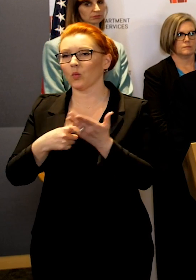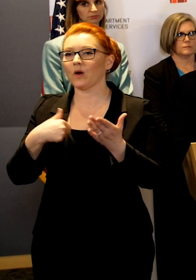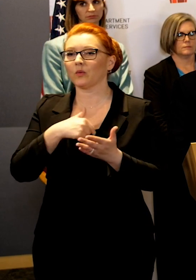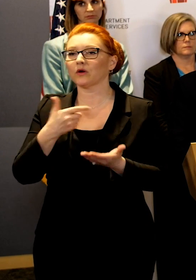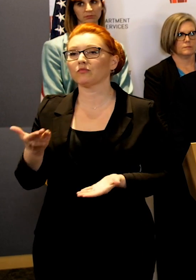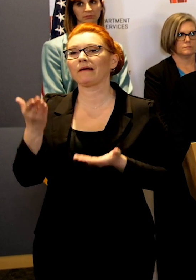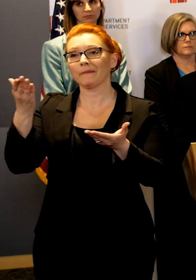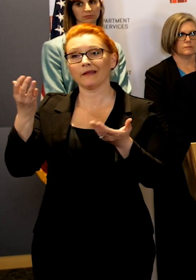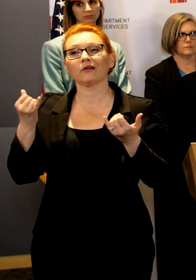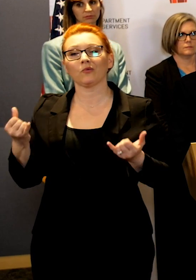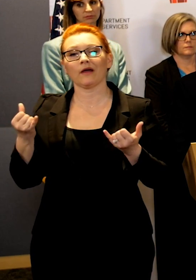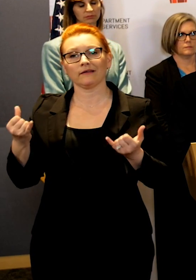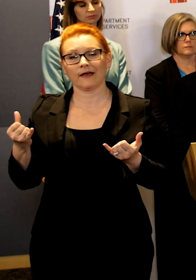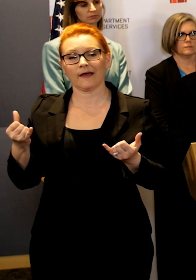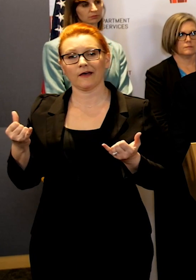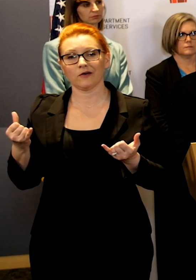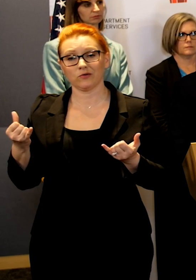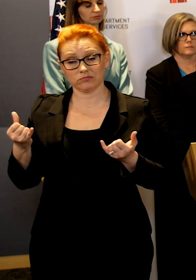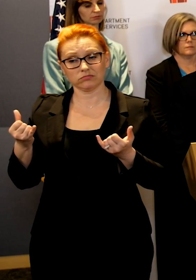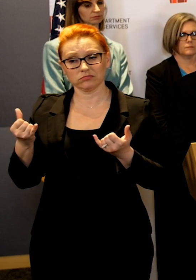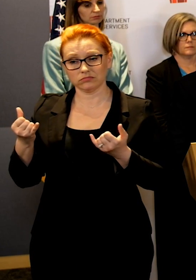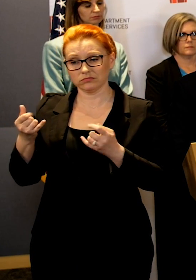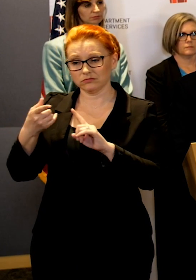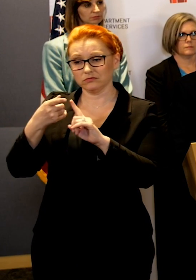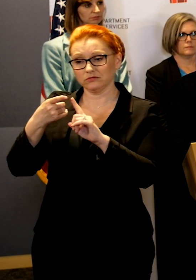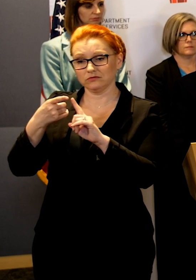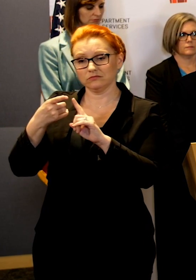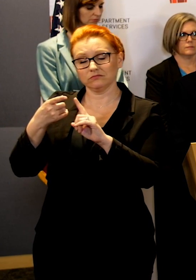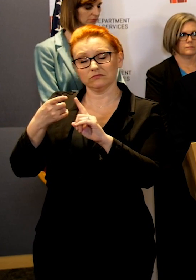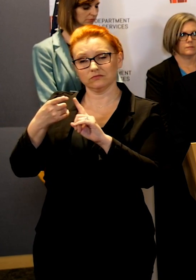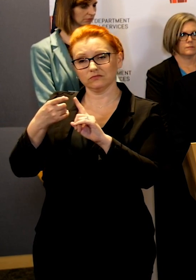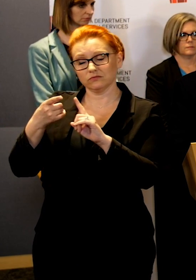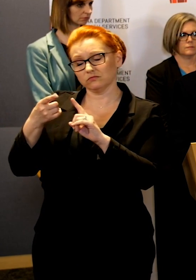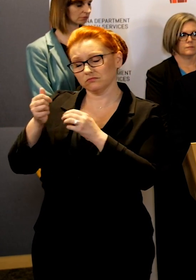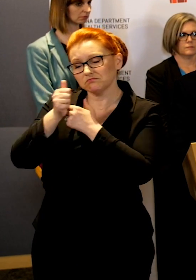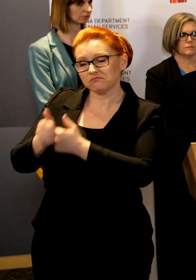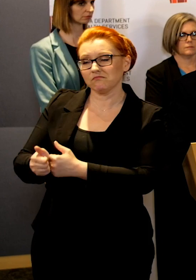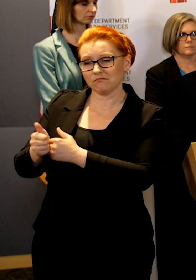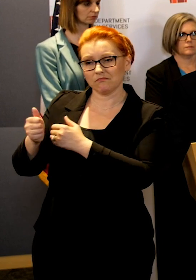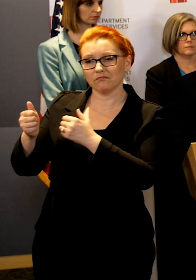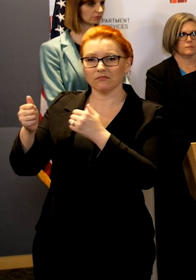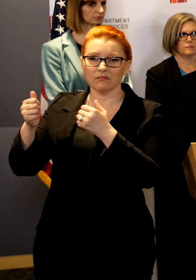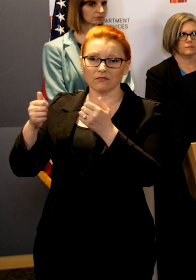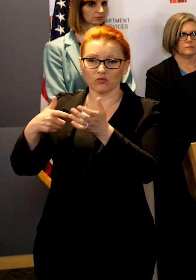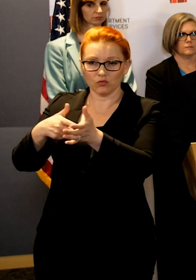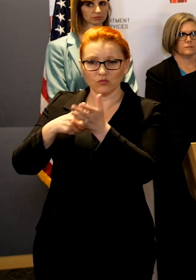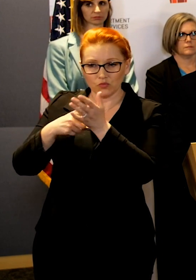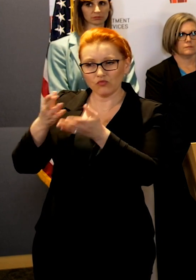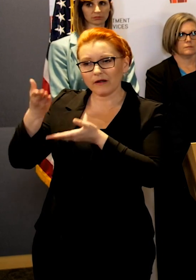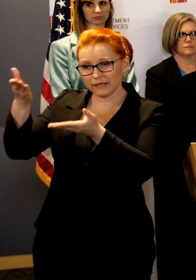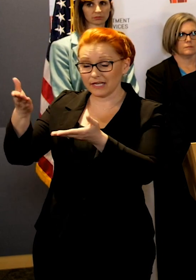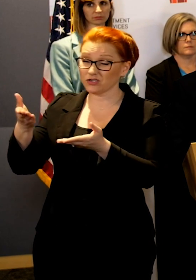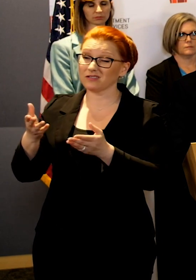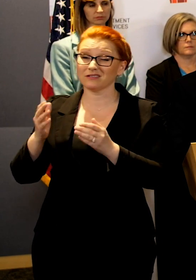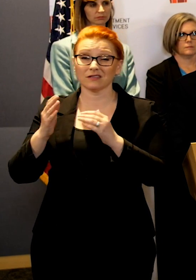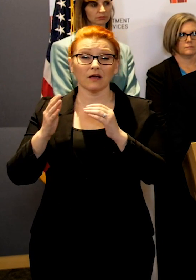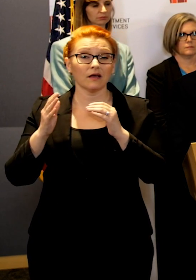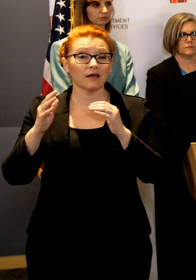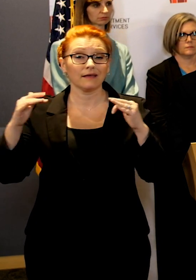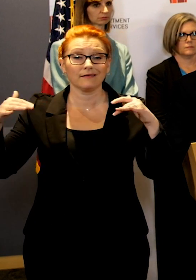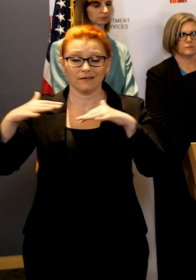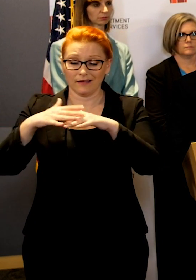recommending on right now with the guidance that was released yesterday is mass gatherings over 50 people. So that would